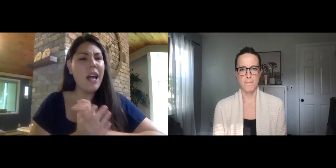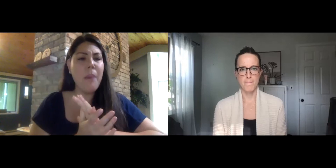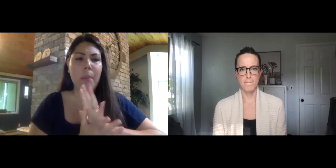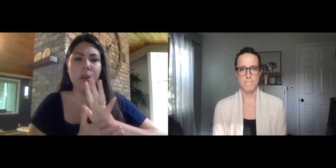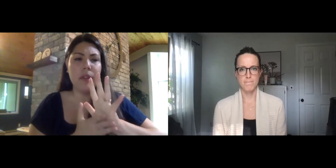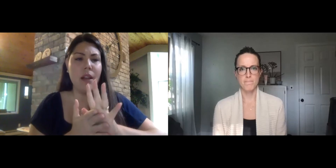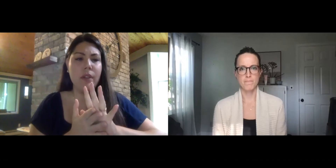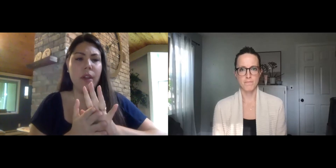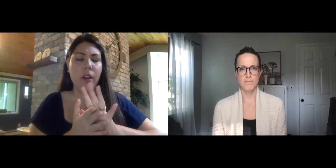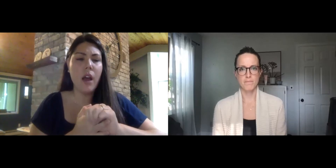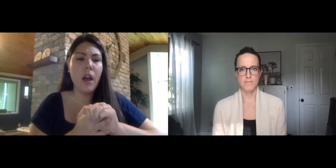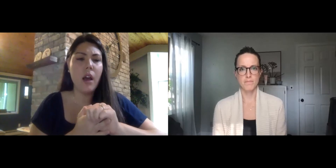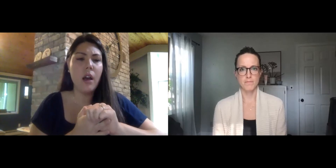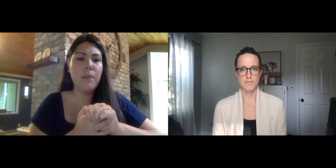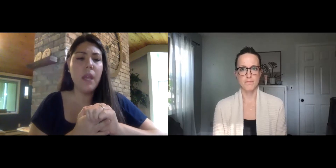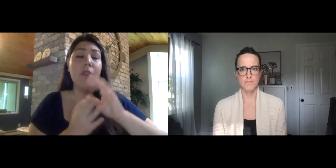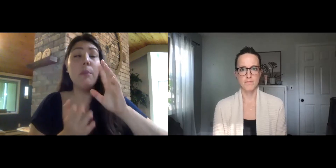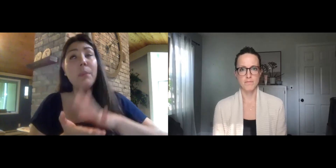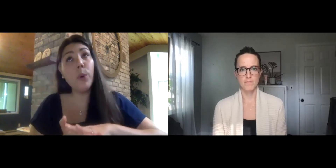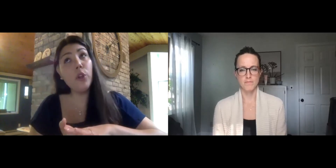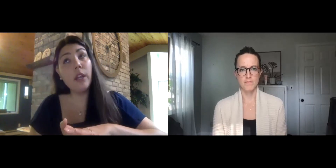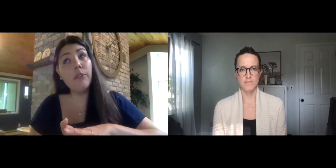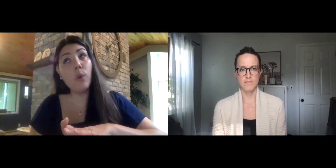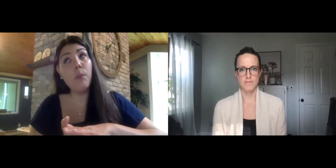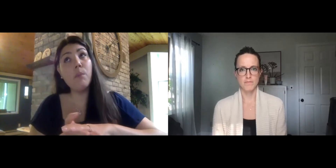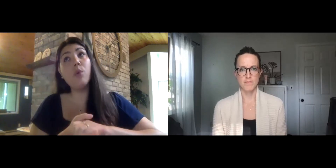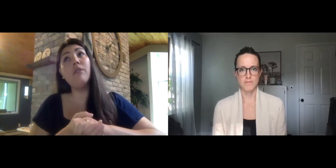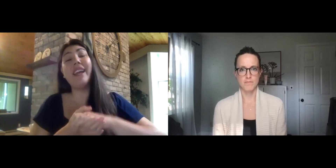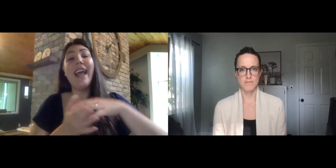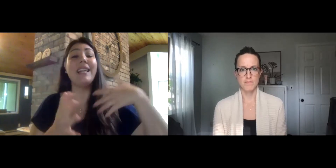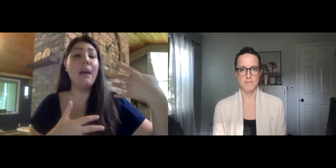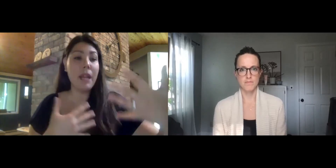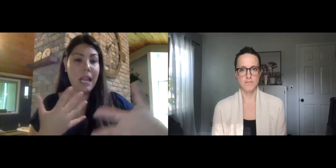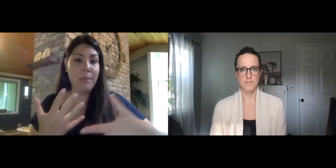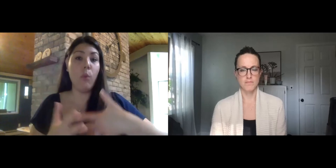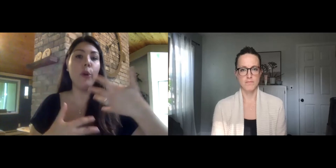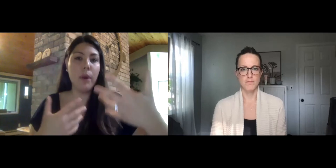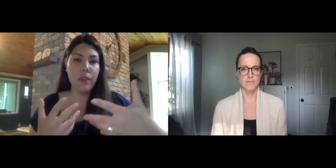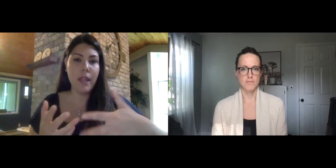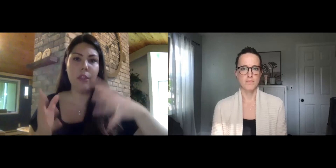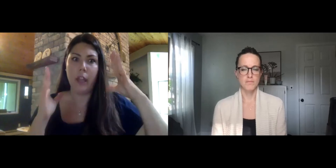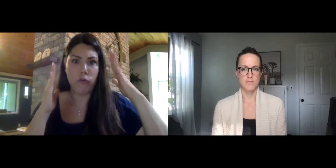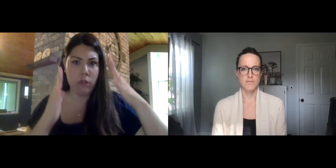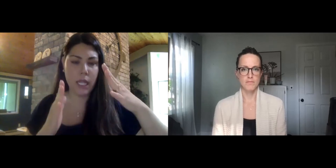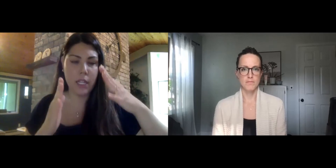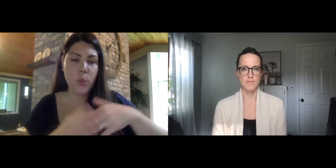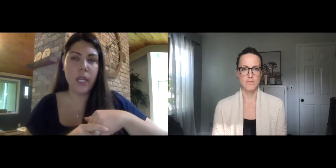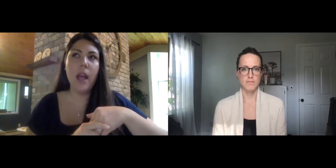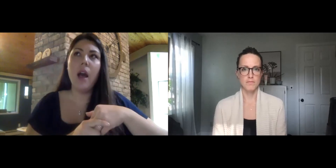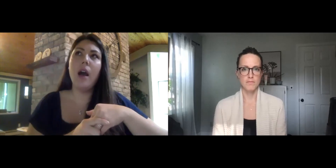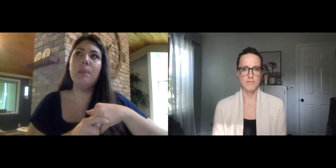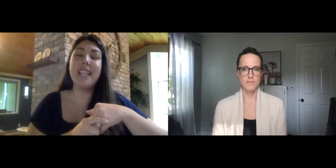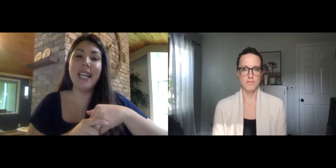There's a lot of popular things out there. For people who are looking for more of like an academic type of workbook thing and they're like really into